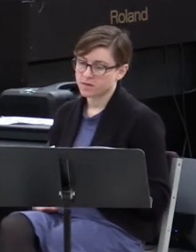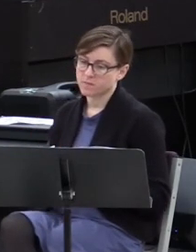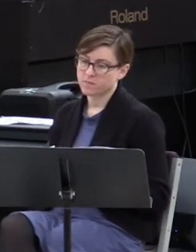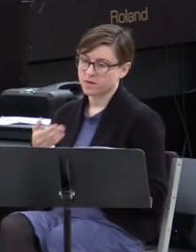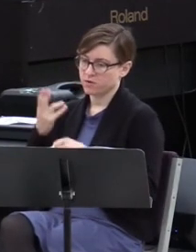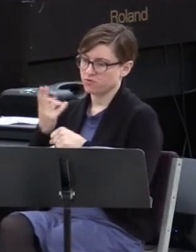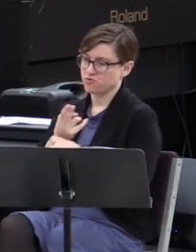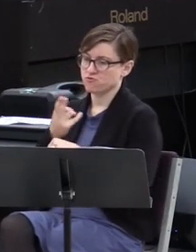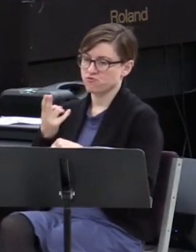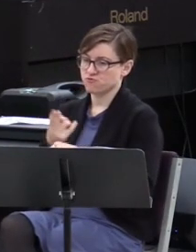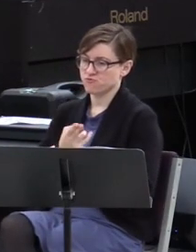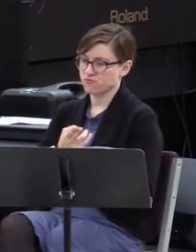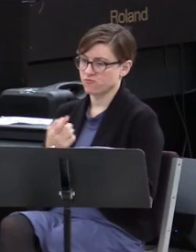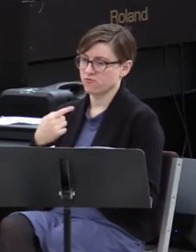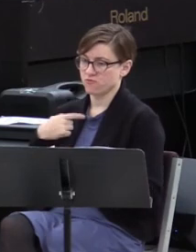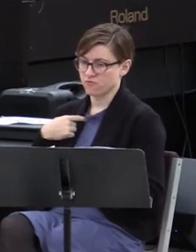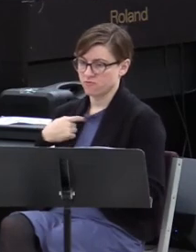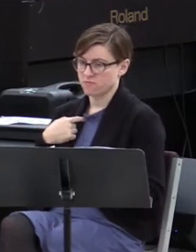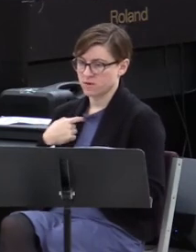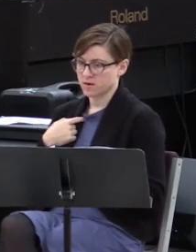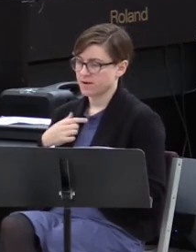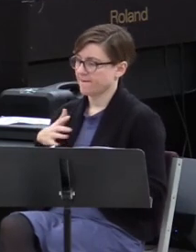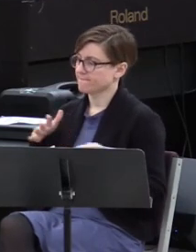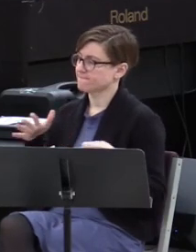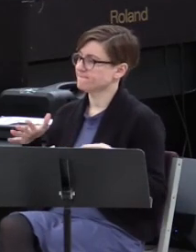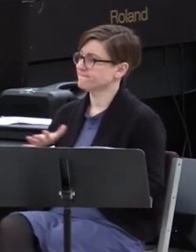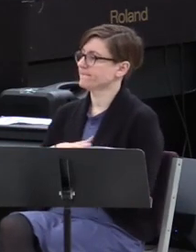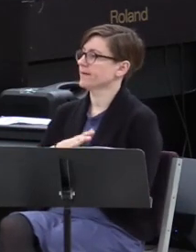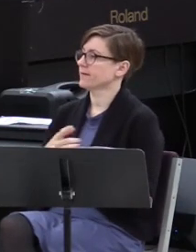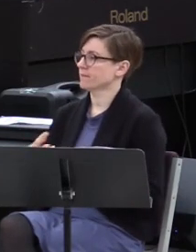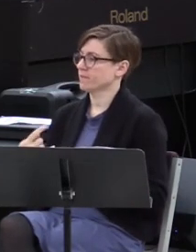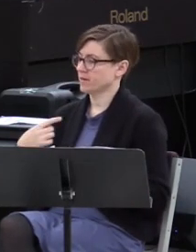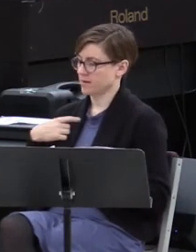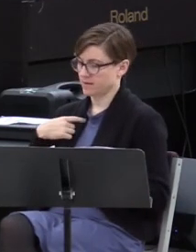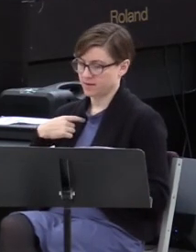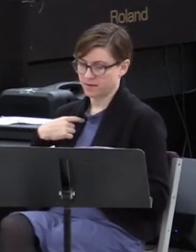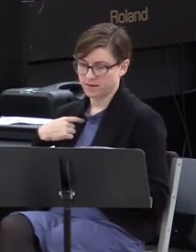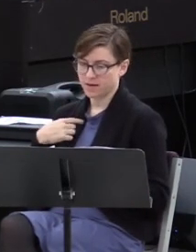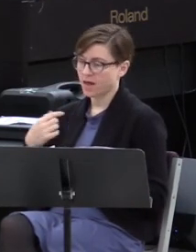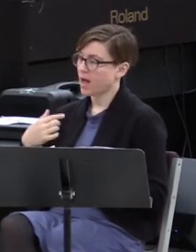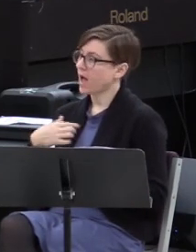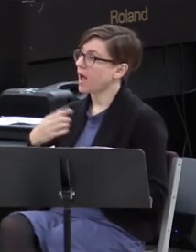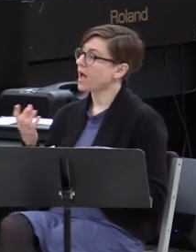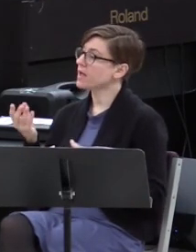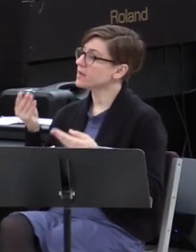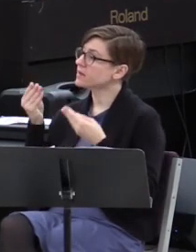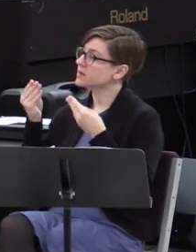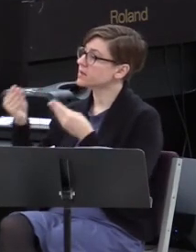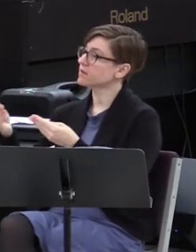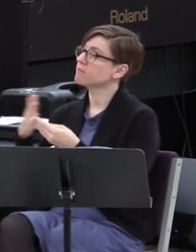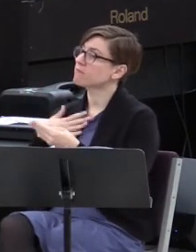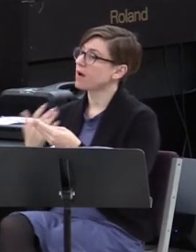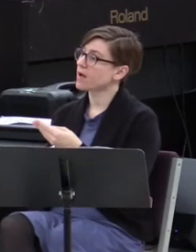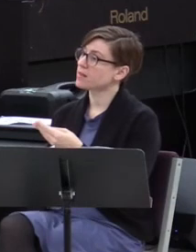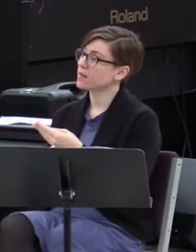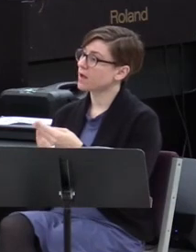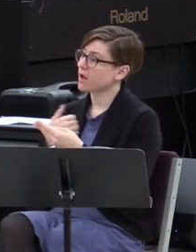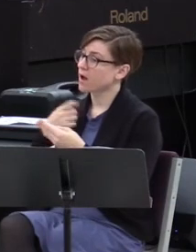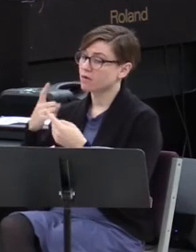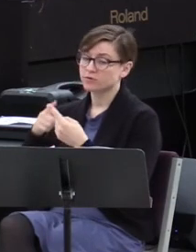use me, fill me. I give my life to